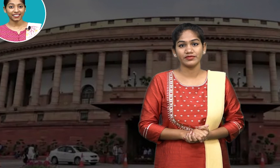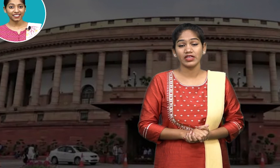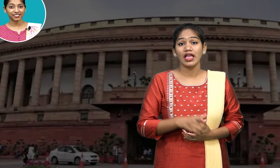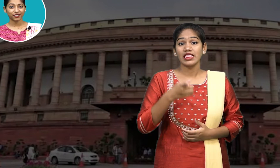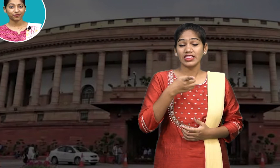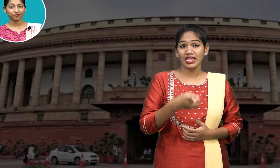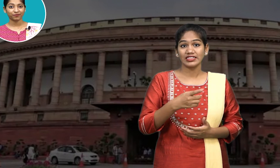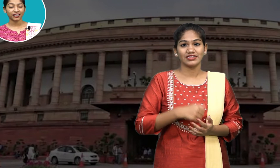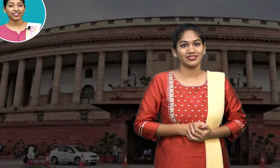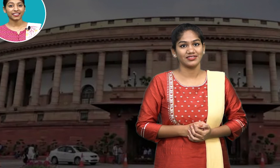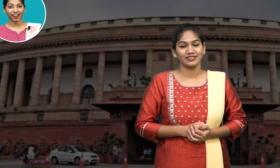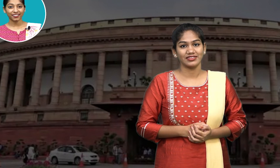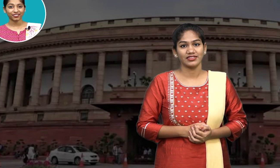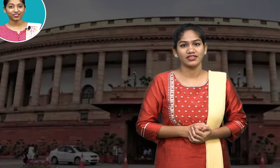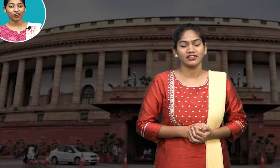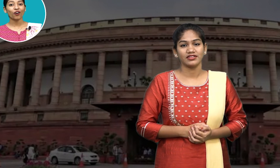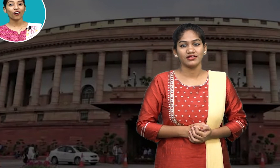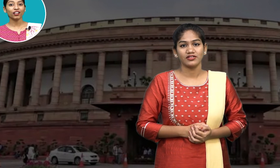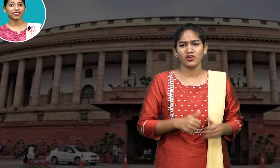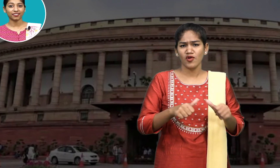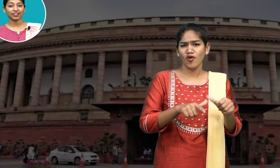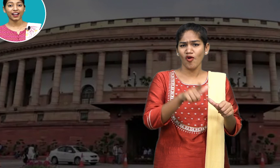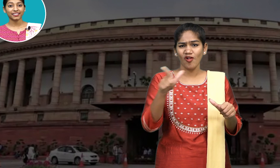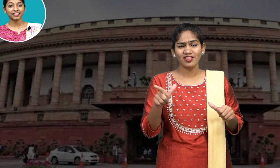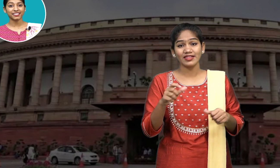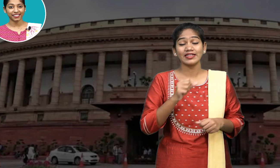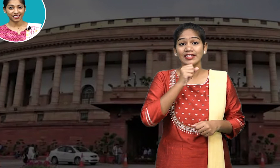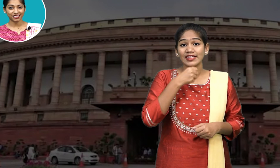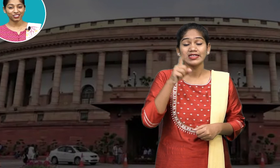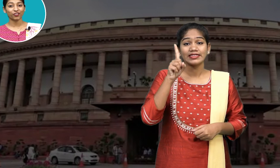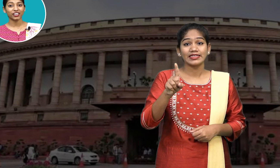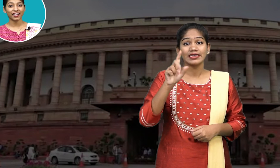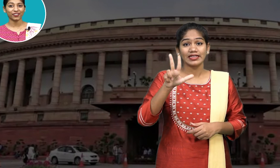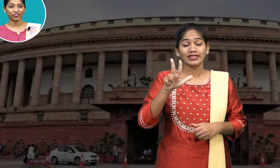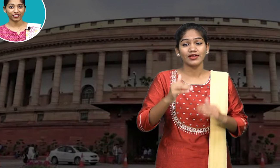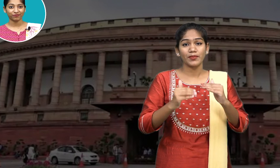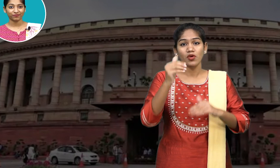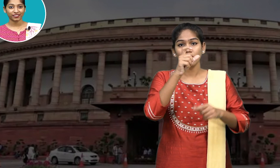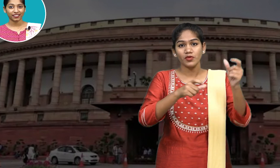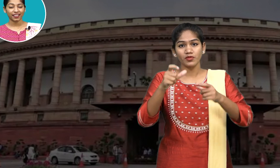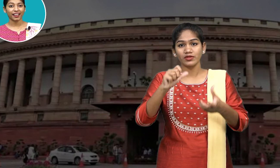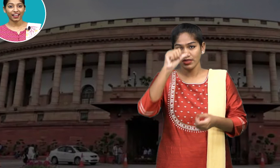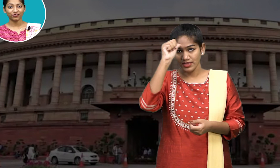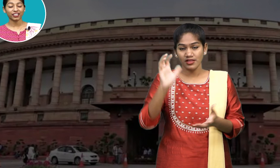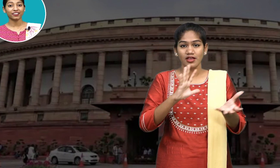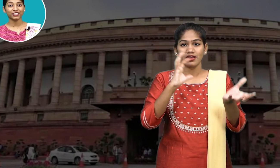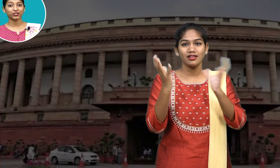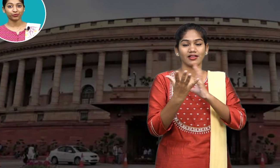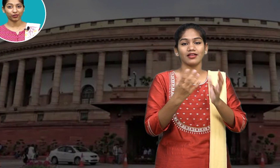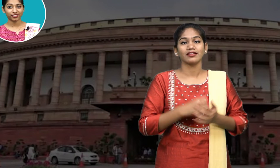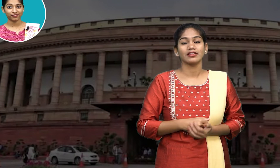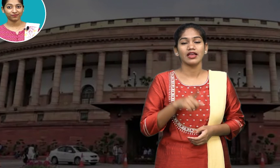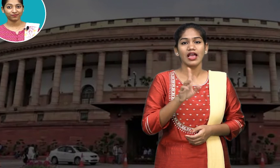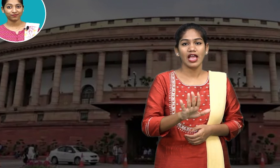that is, that all the adult citizens of the country have the right